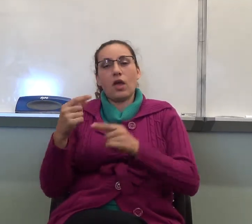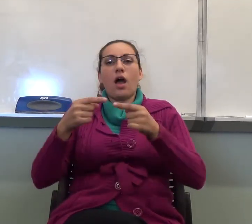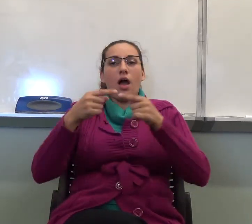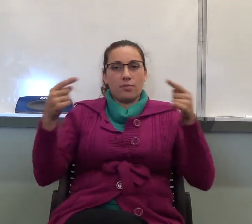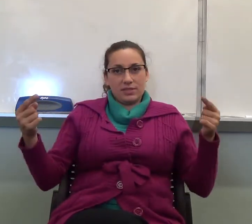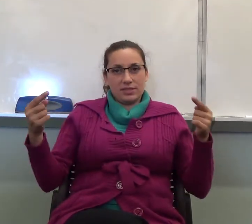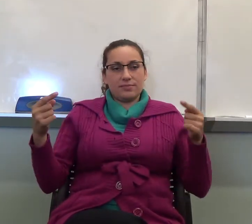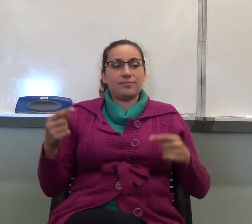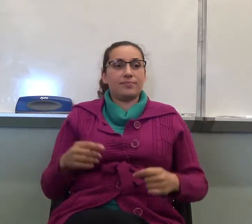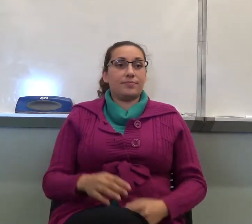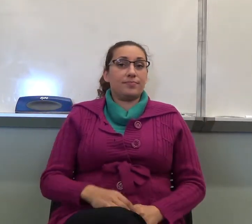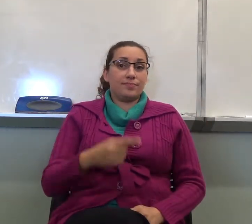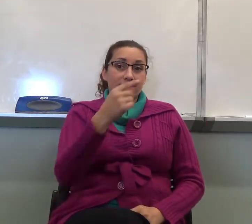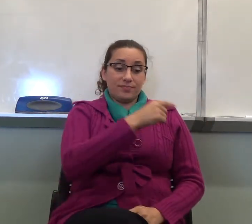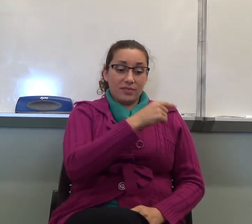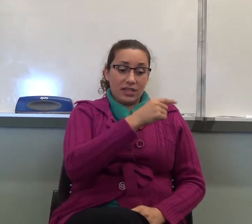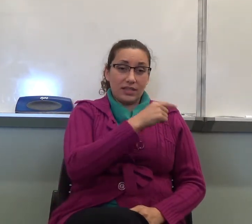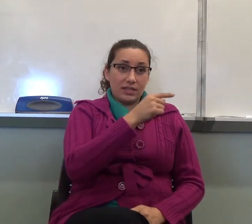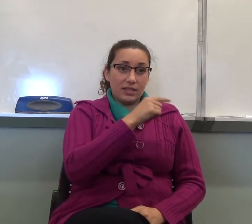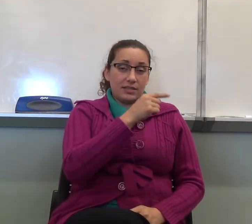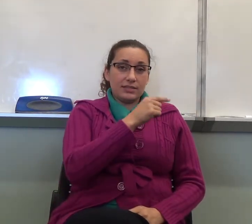So this thing evaluates to a -2.